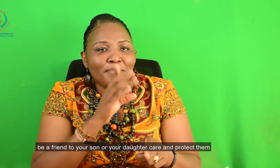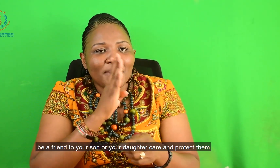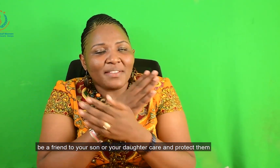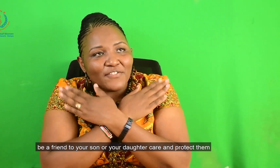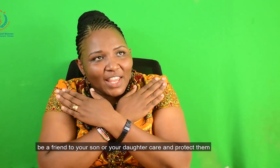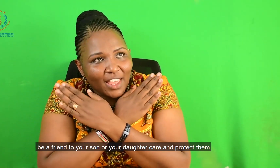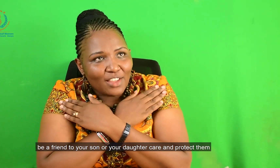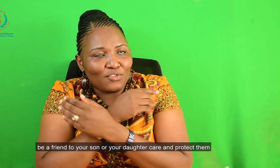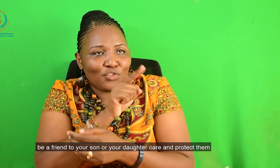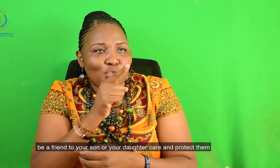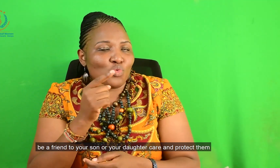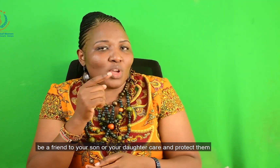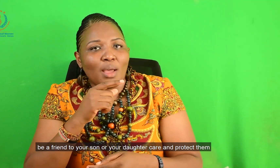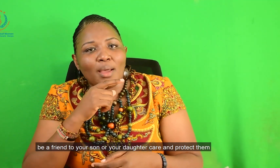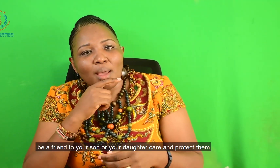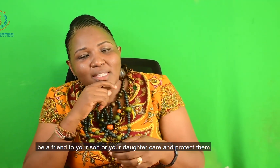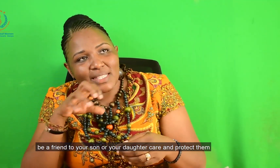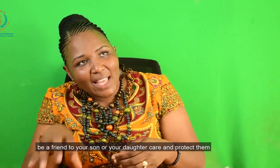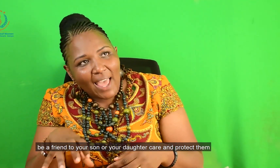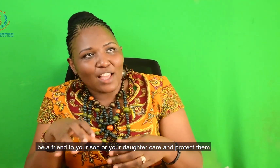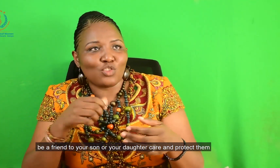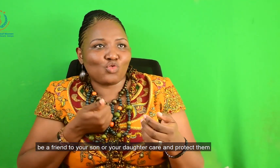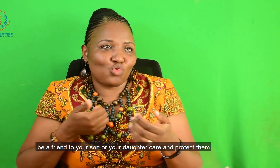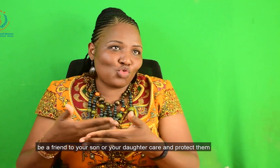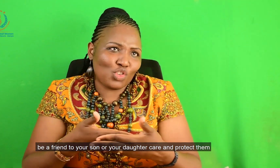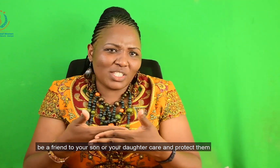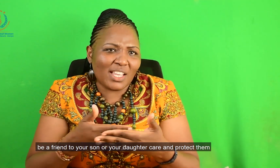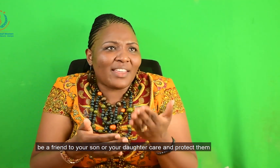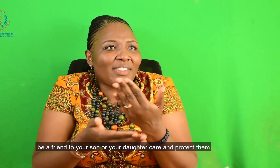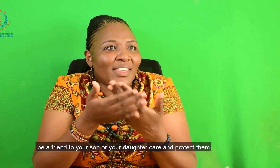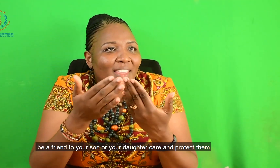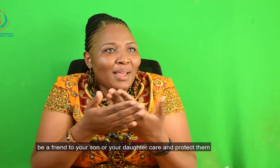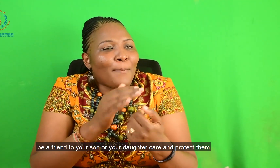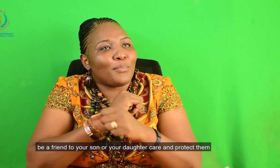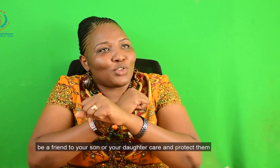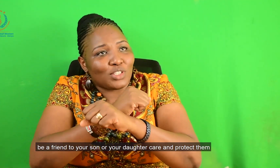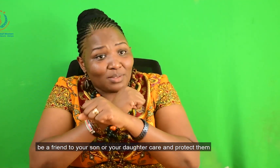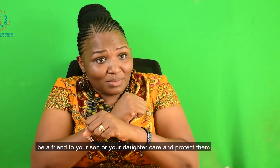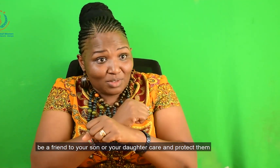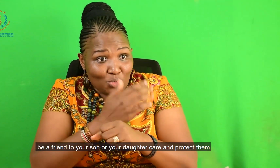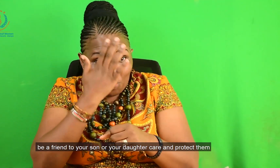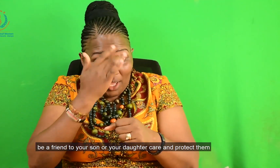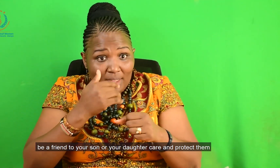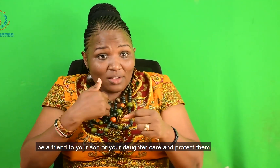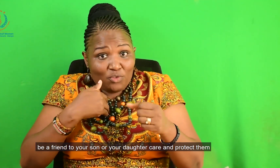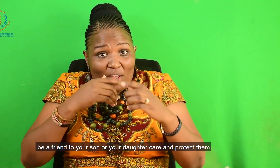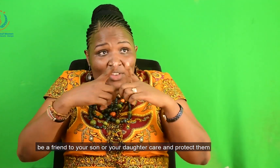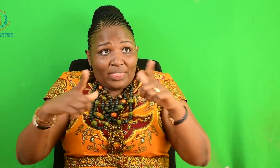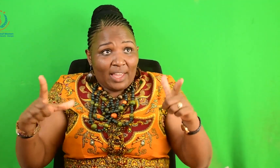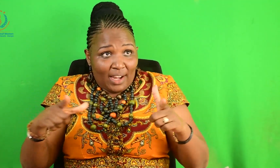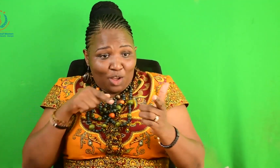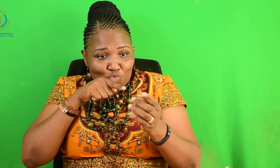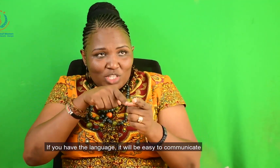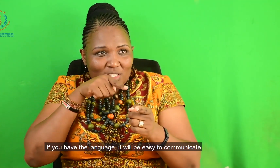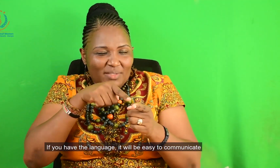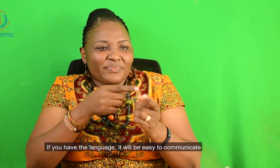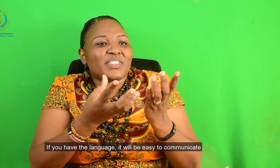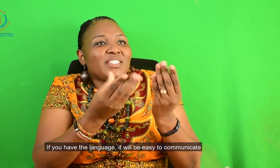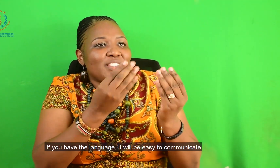son. Be a friend to your daughter. Care and protect them. If you have the language,